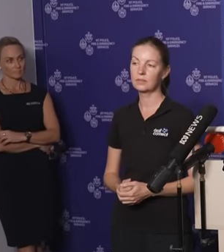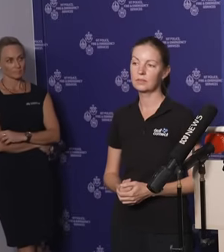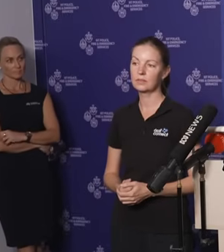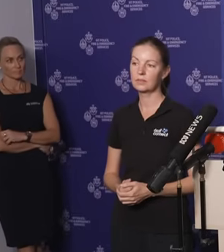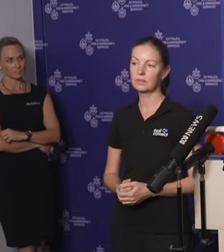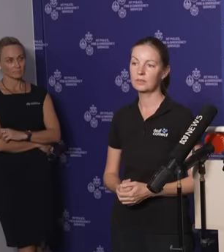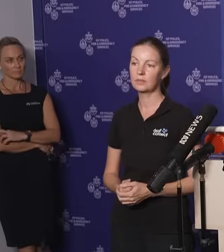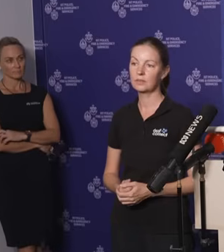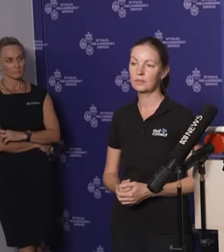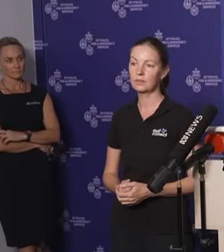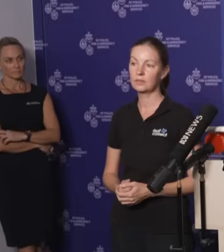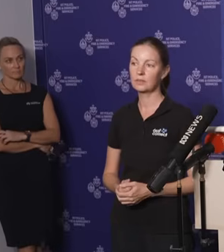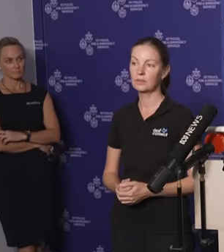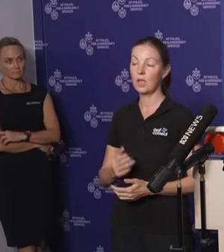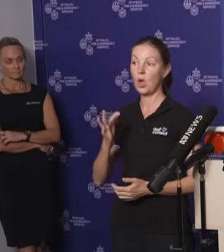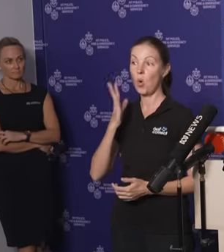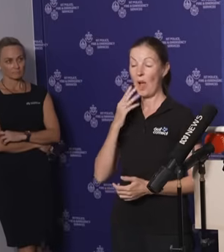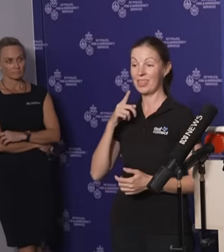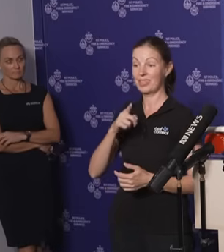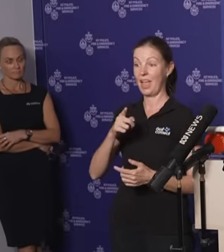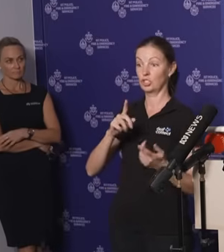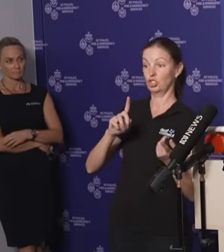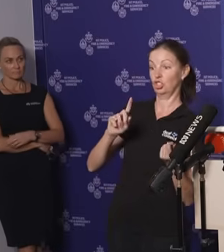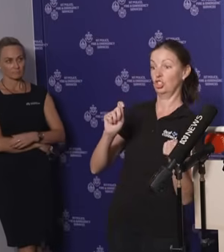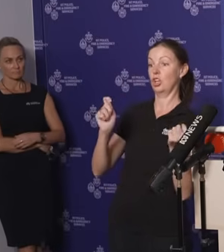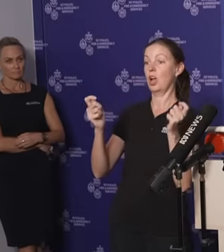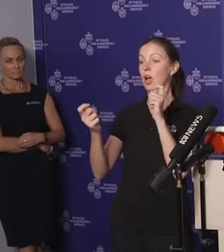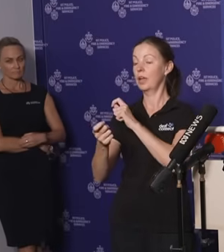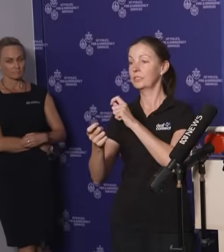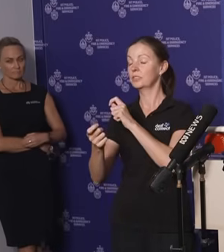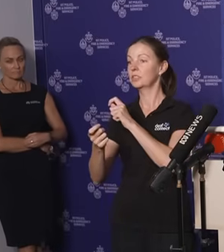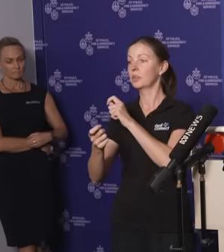When that transitions to an emergency warning, that is the time